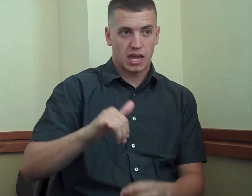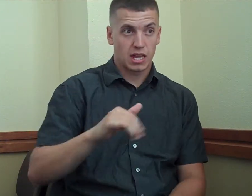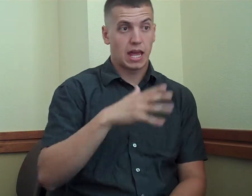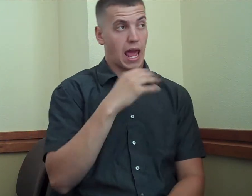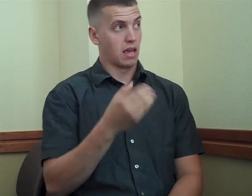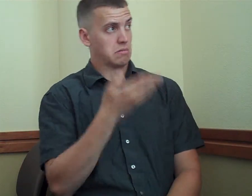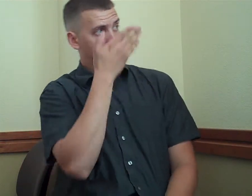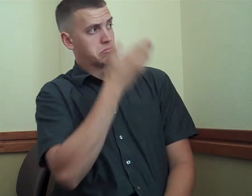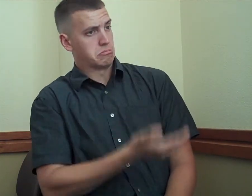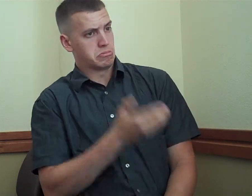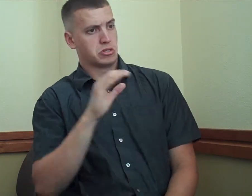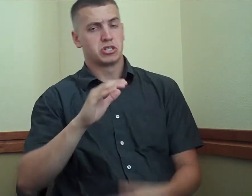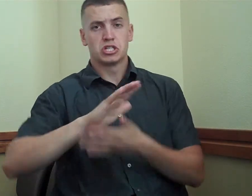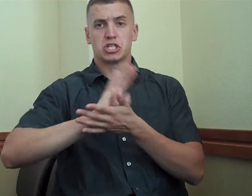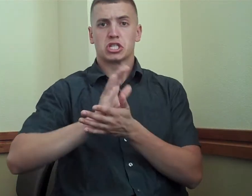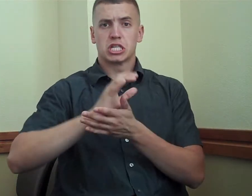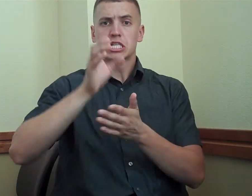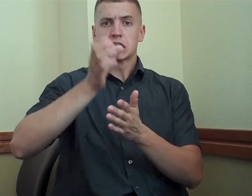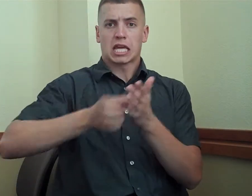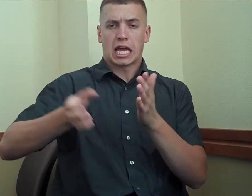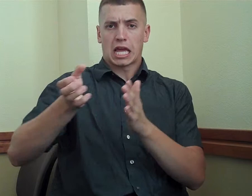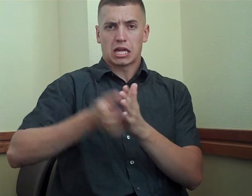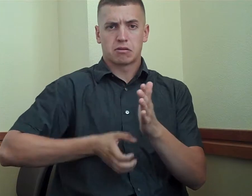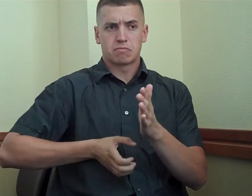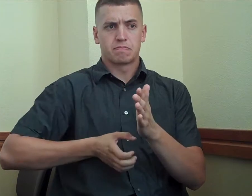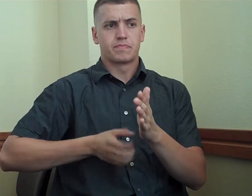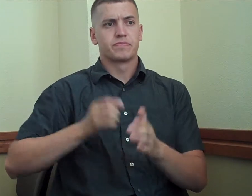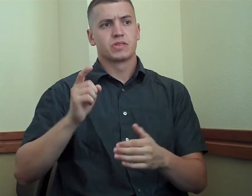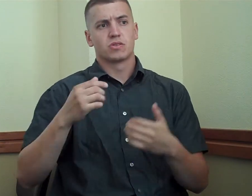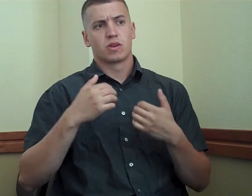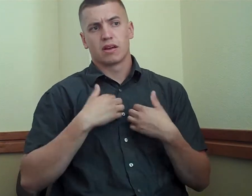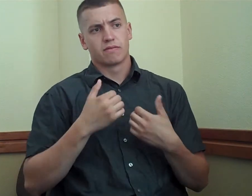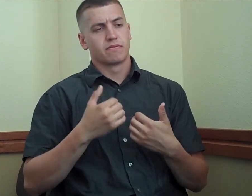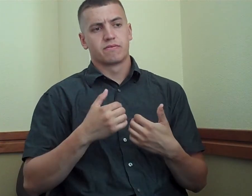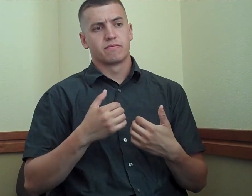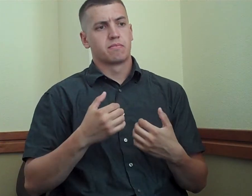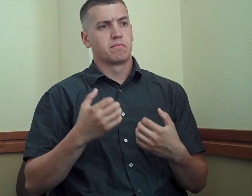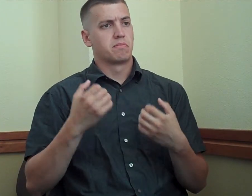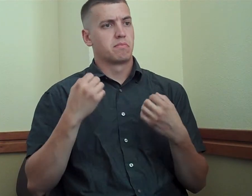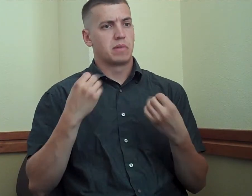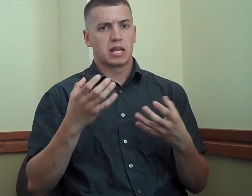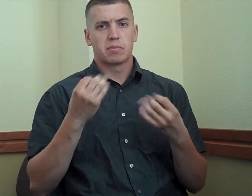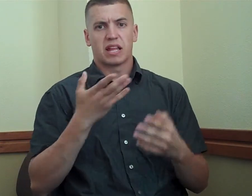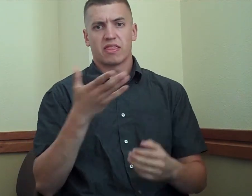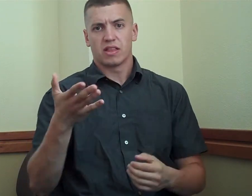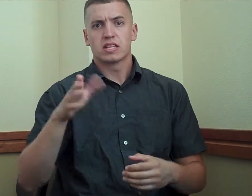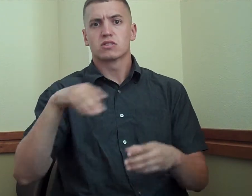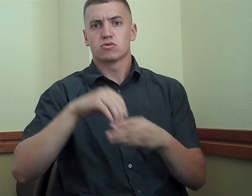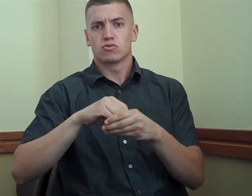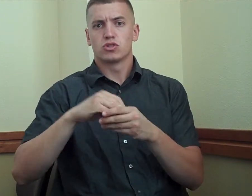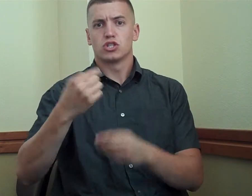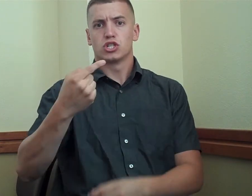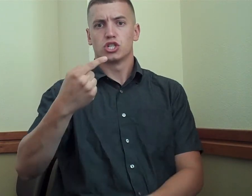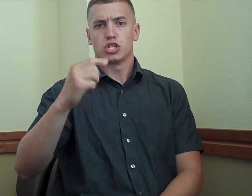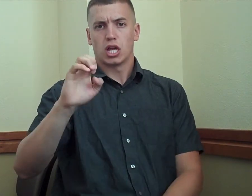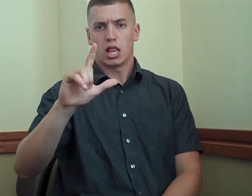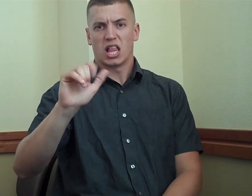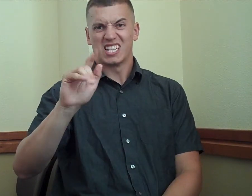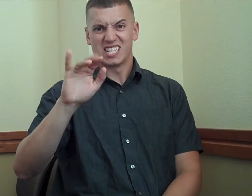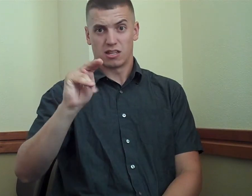chocolate mousse, tiramisu, vanilla pudding, everything that's cooled in the supermarket, there's gelatin to make it look good. Fine bone